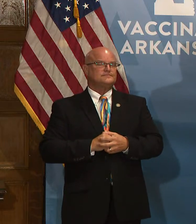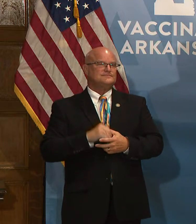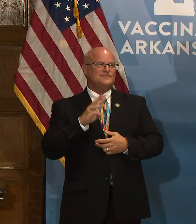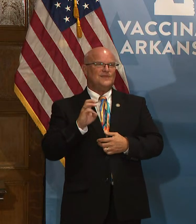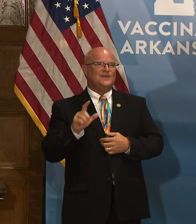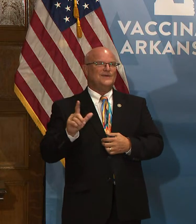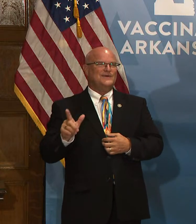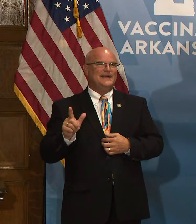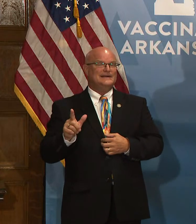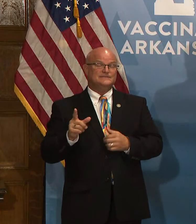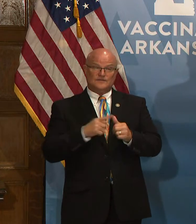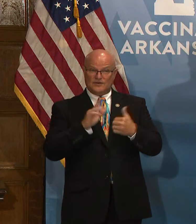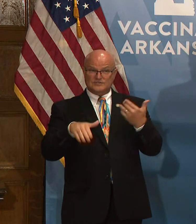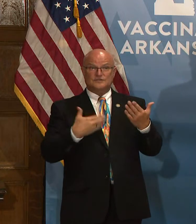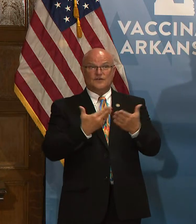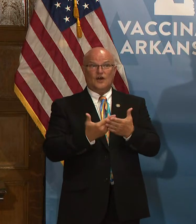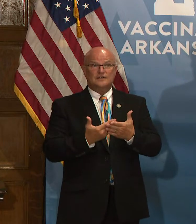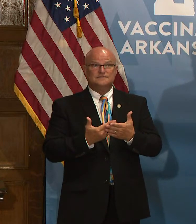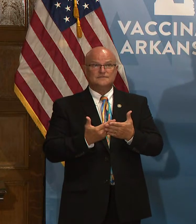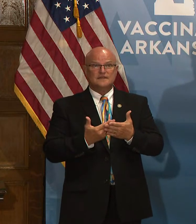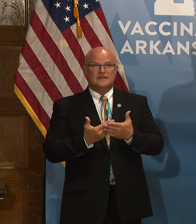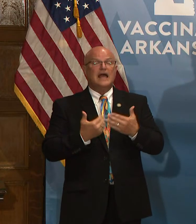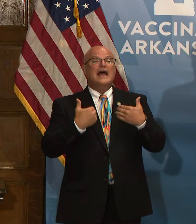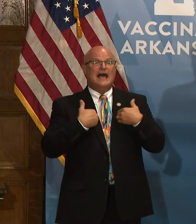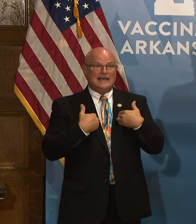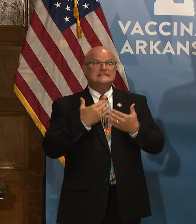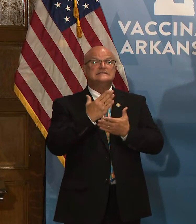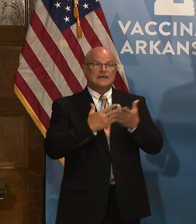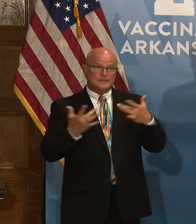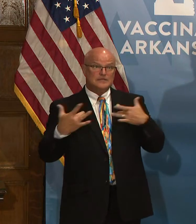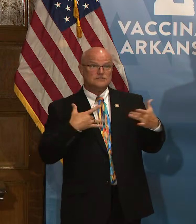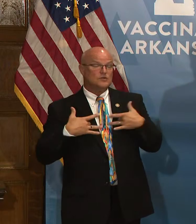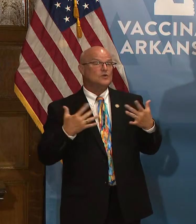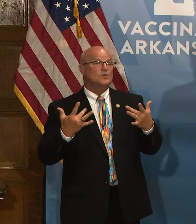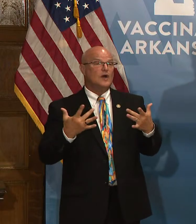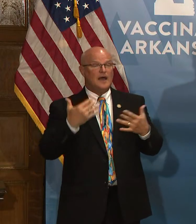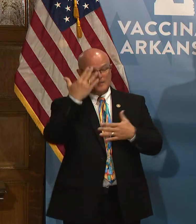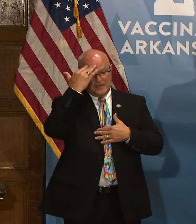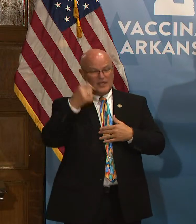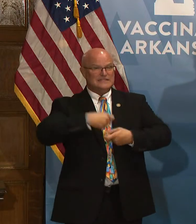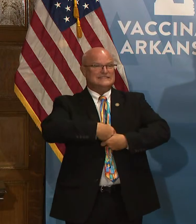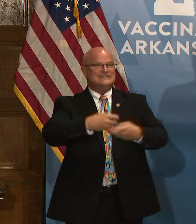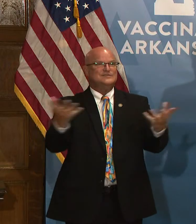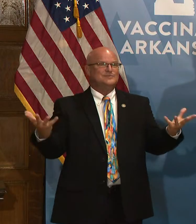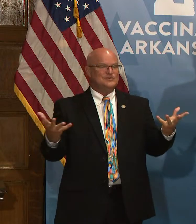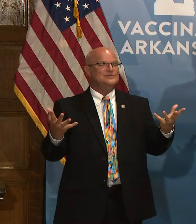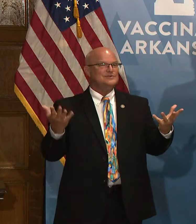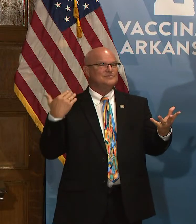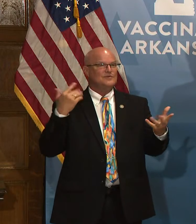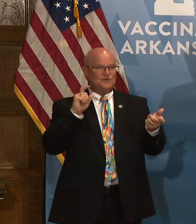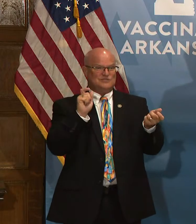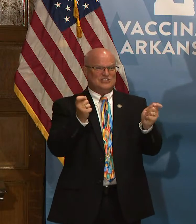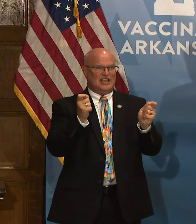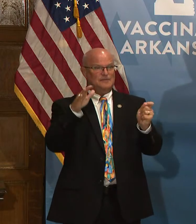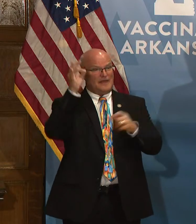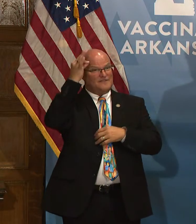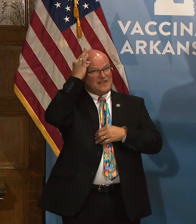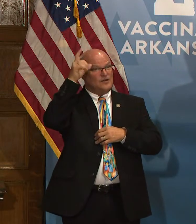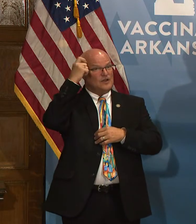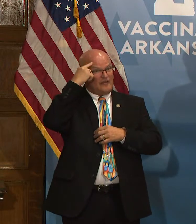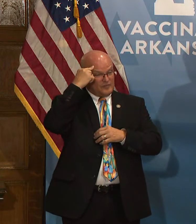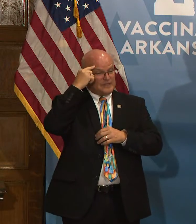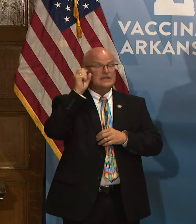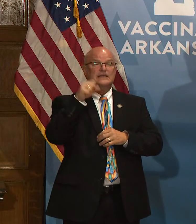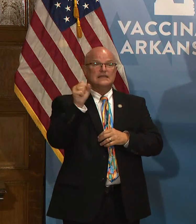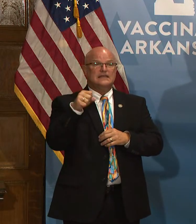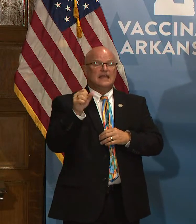Well, I mean, first of all, there has been some concern because the distribution was changed by the federal government,